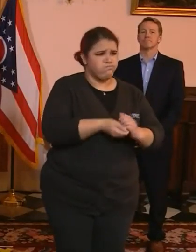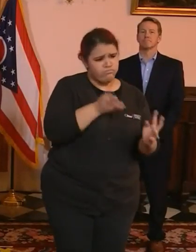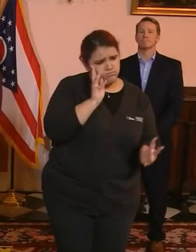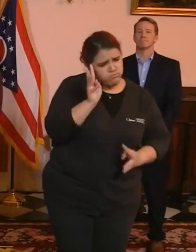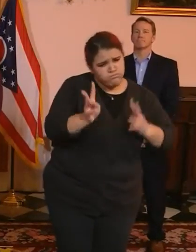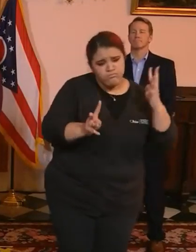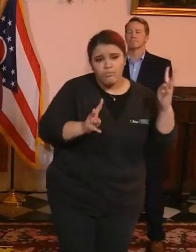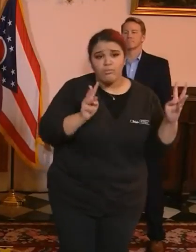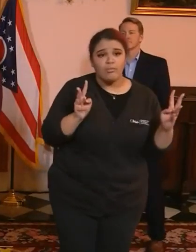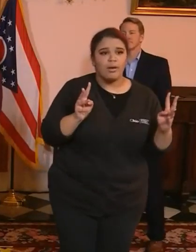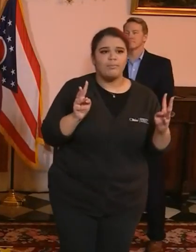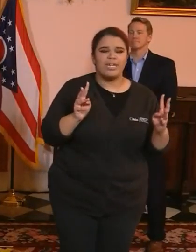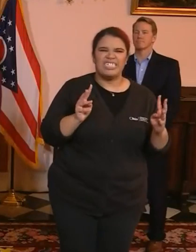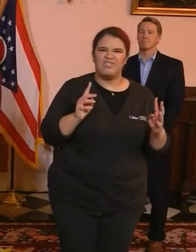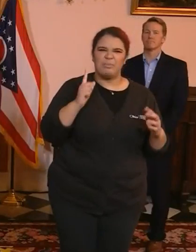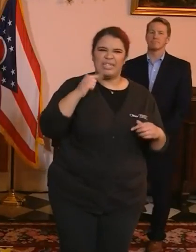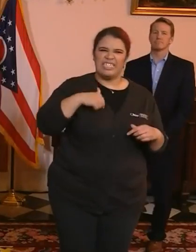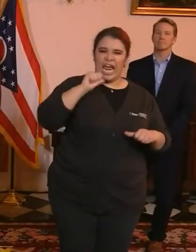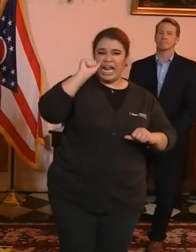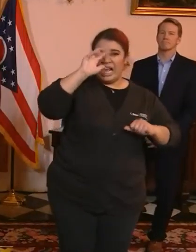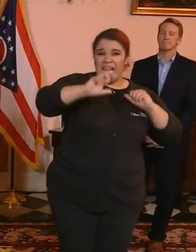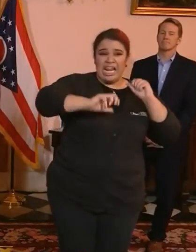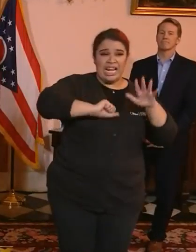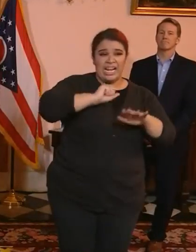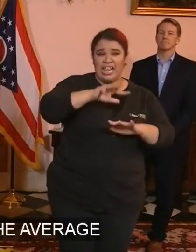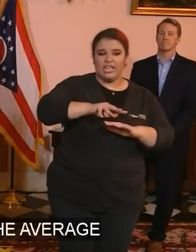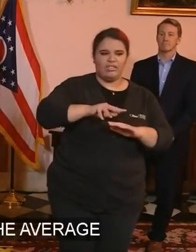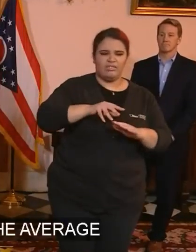that stuff gets very confusing to hear about.